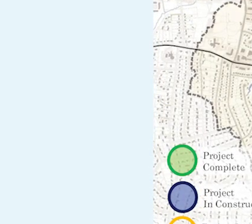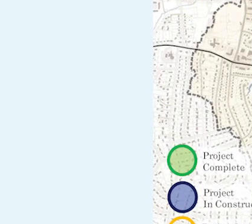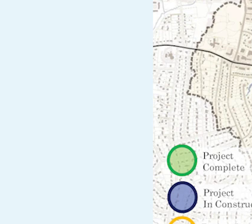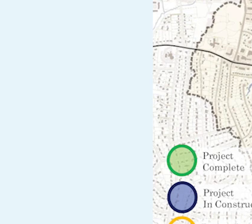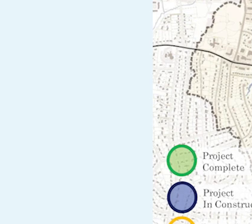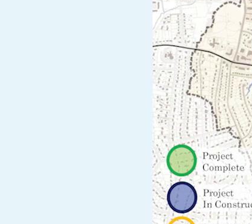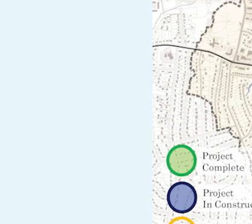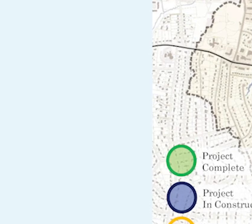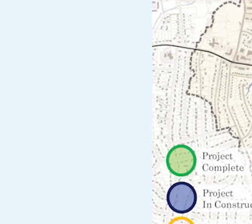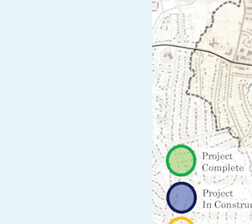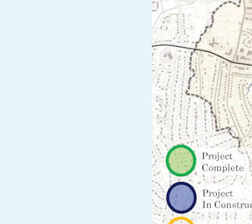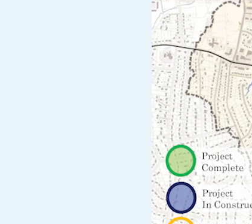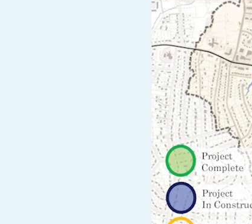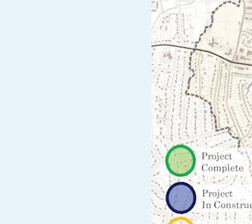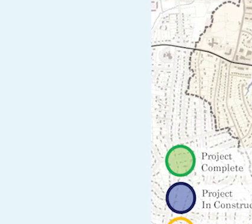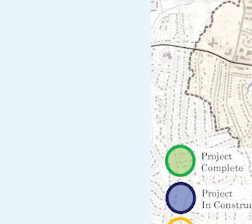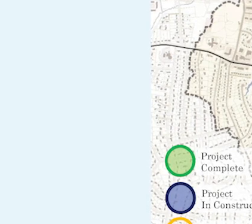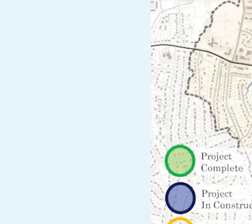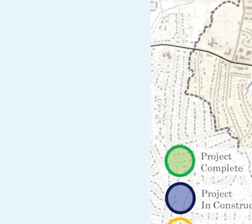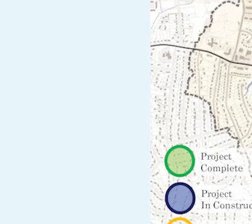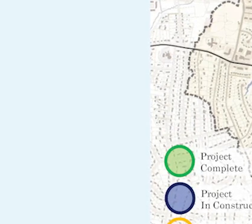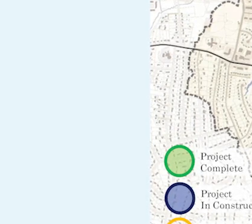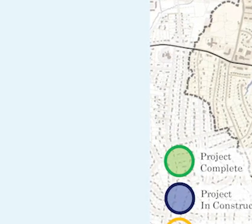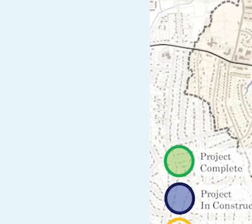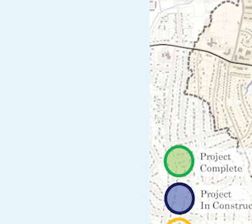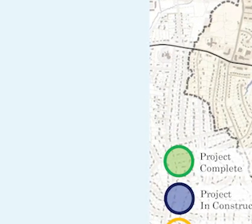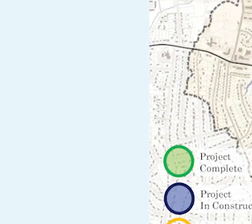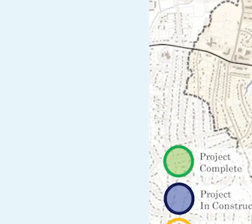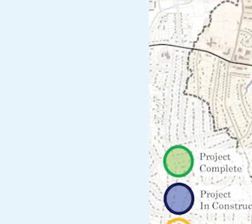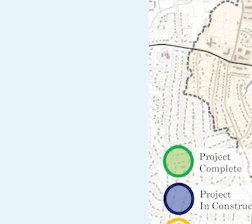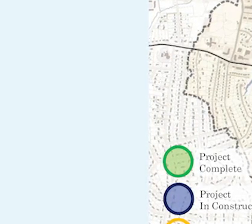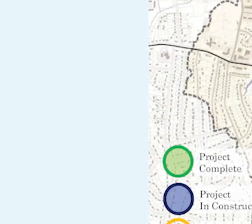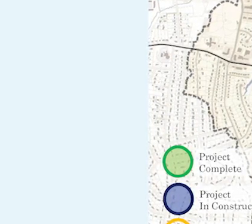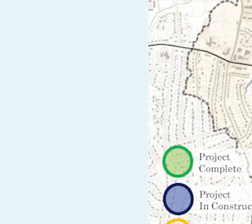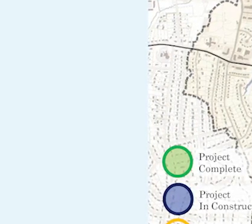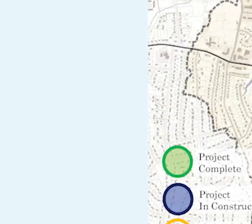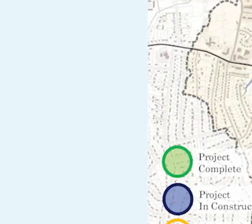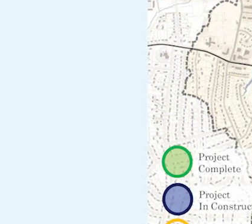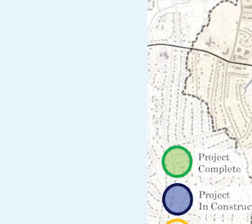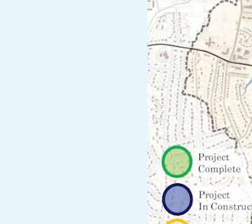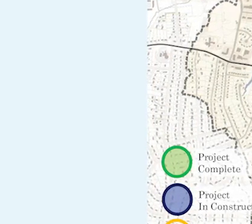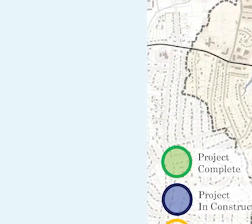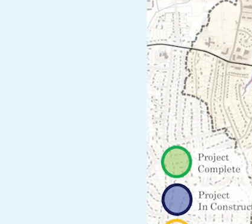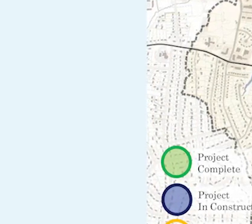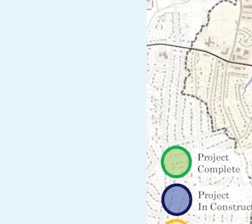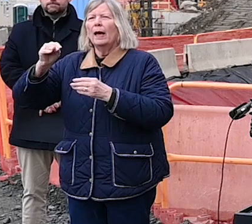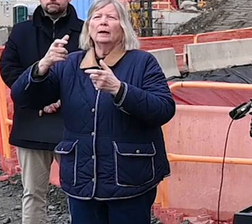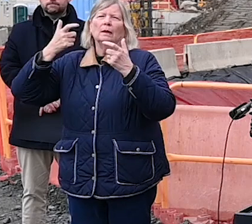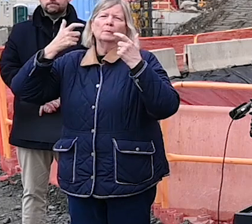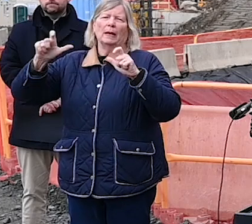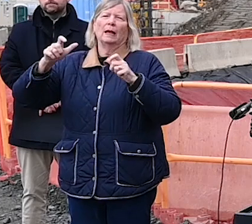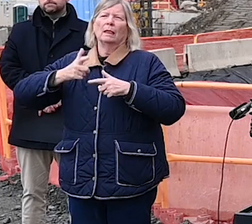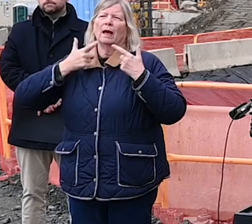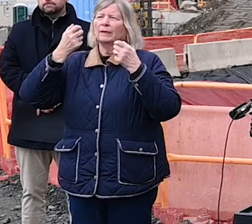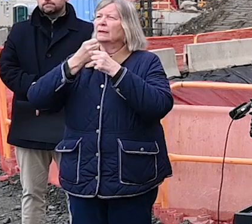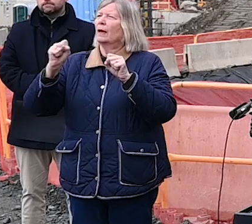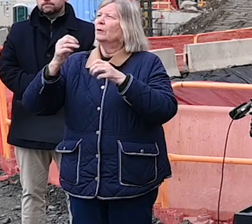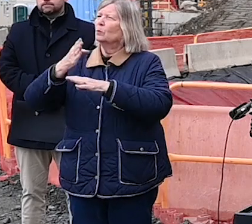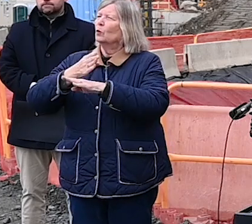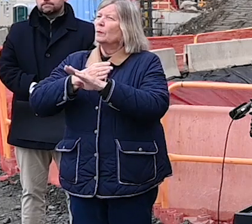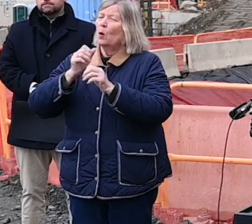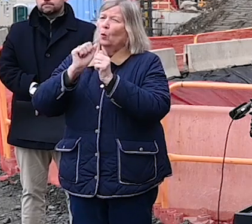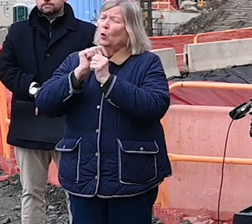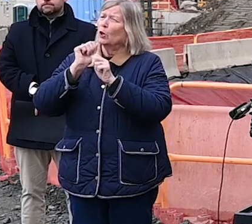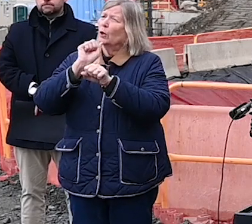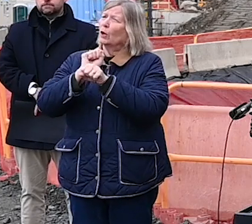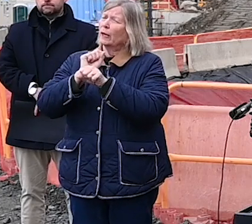2 stormwater conveyance projects, and a host of programmatic and life safety improvements. By working together, we